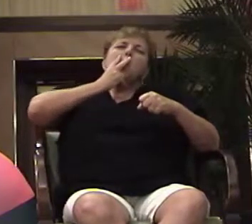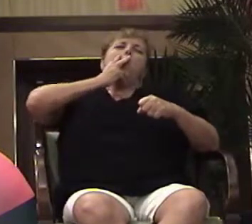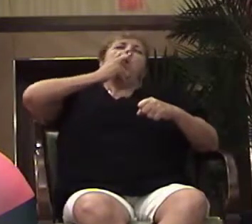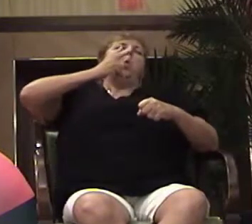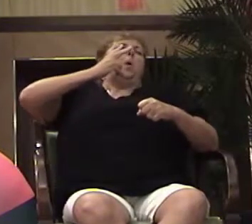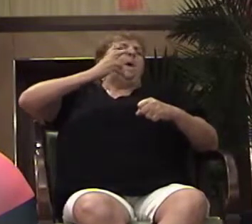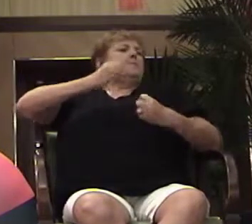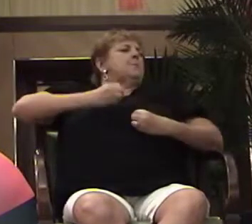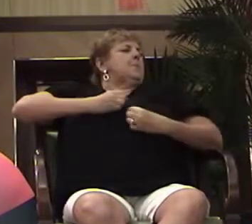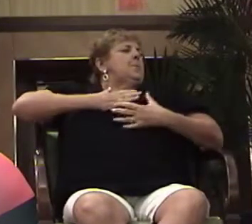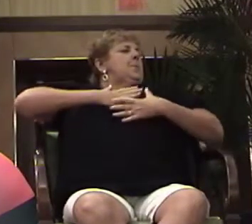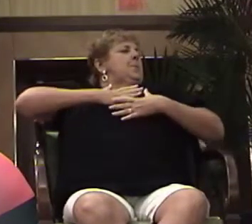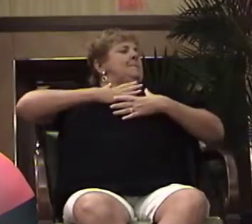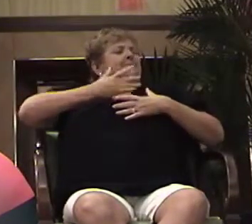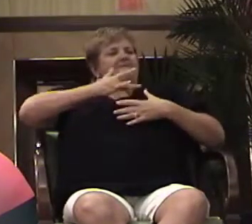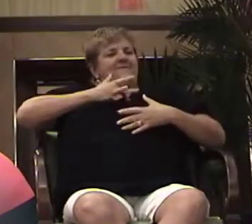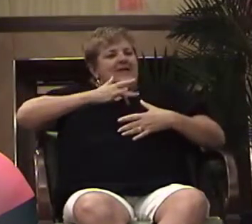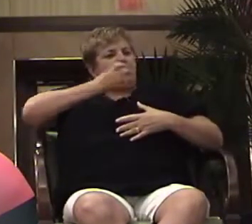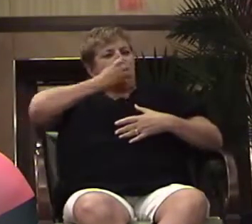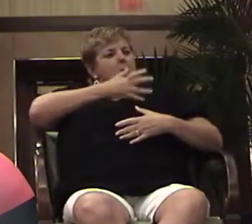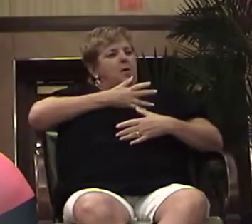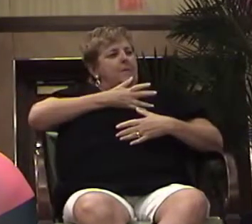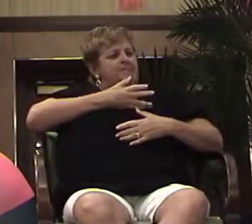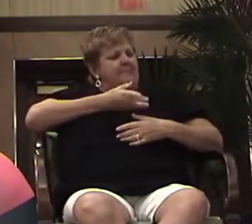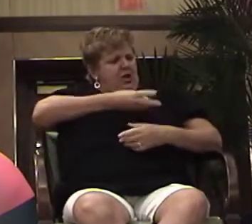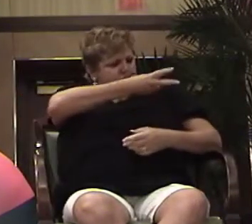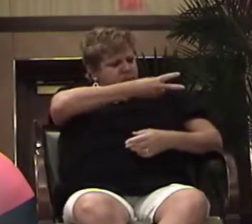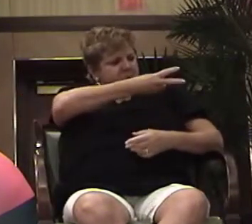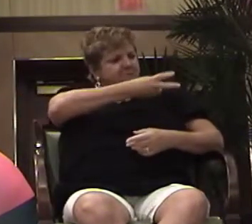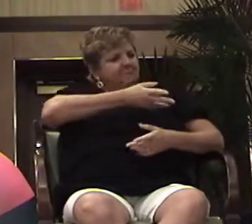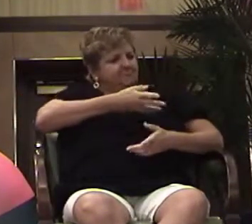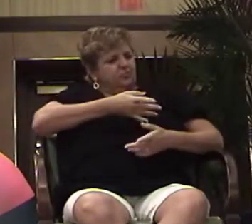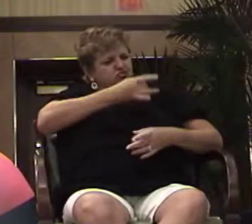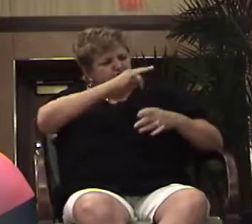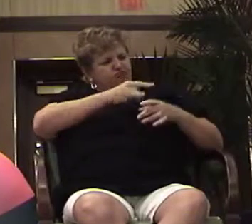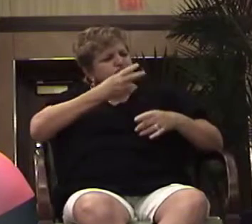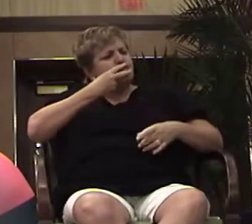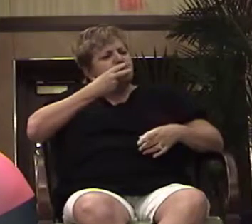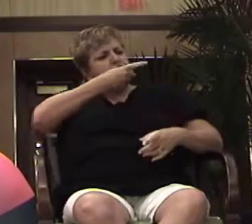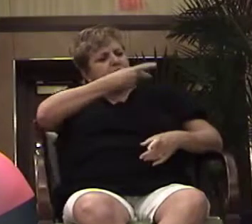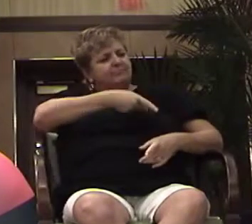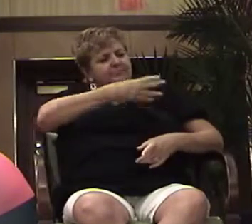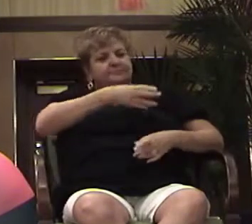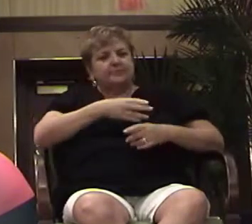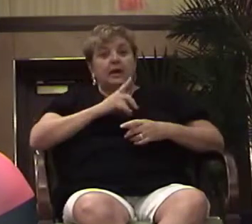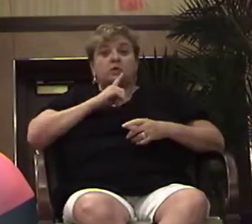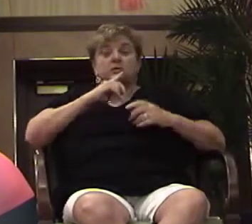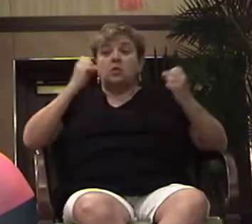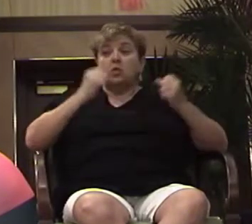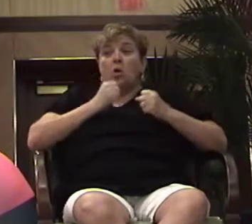He said, here, take a puff. And I was so cold, I was willing to take a puff of